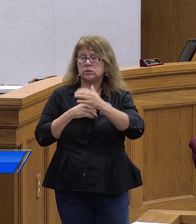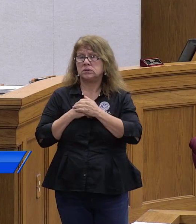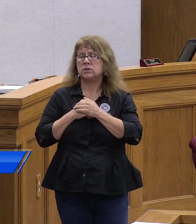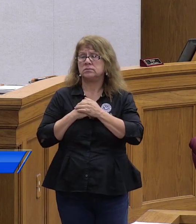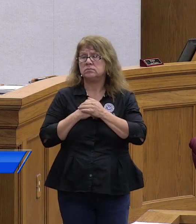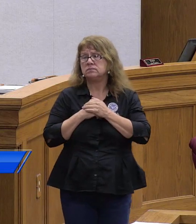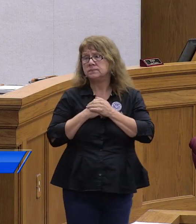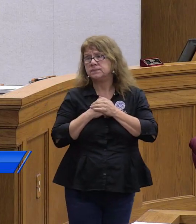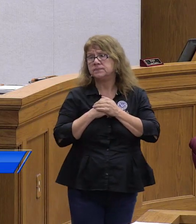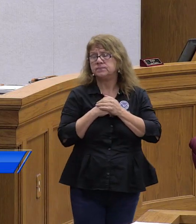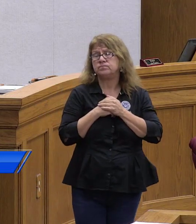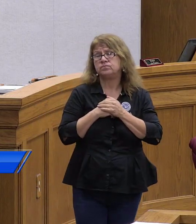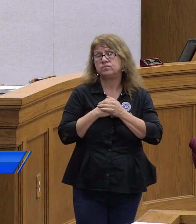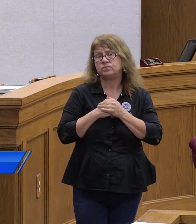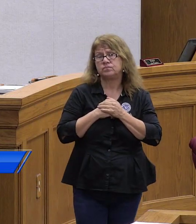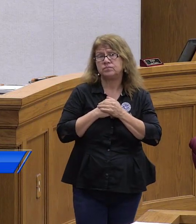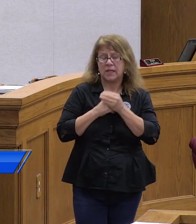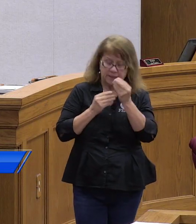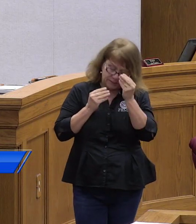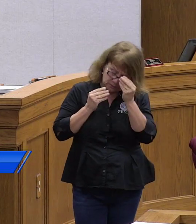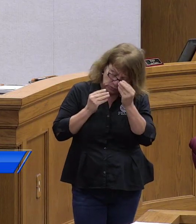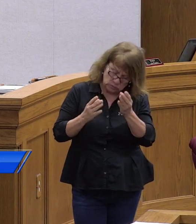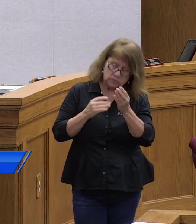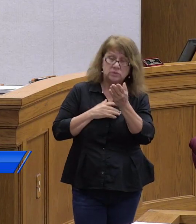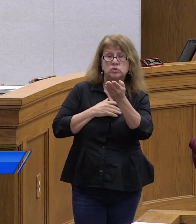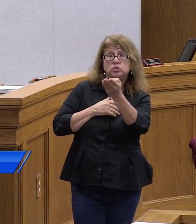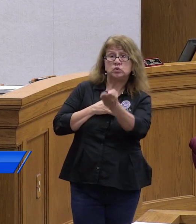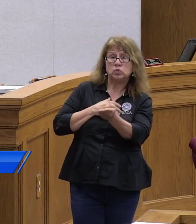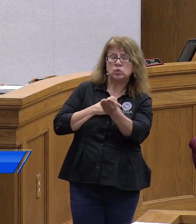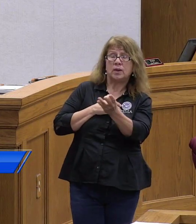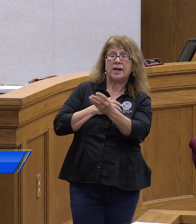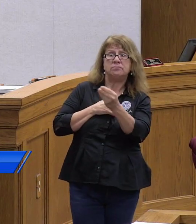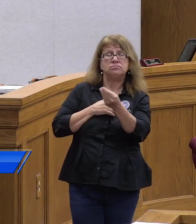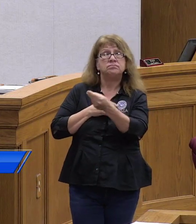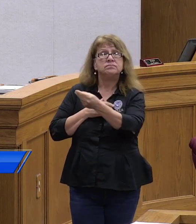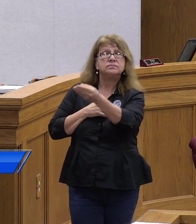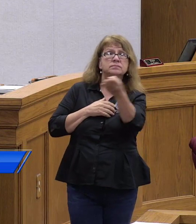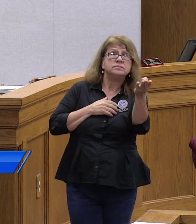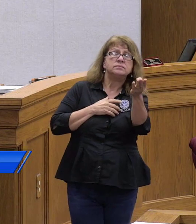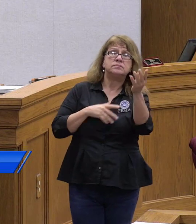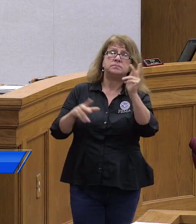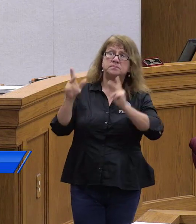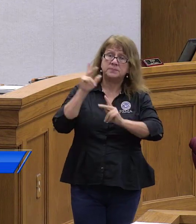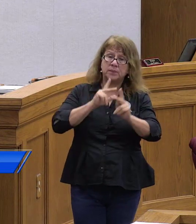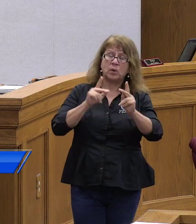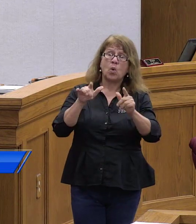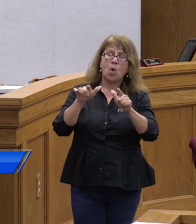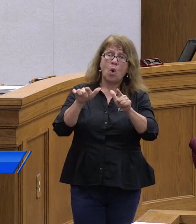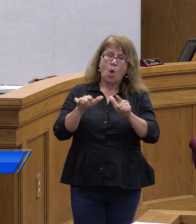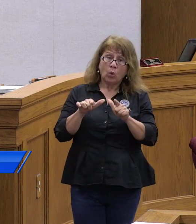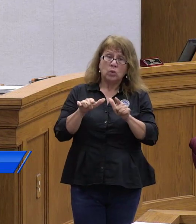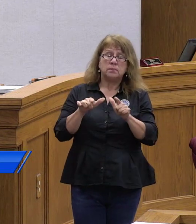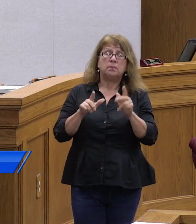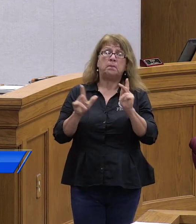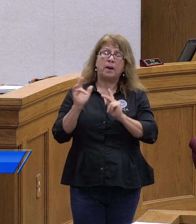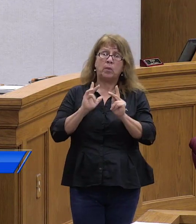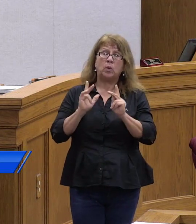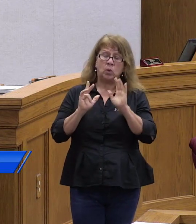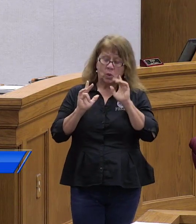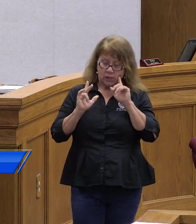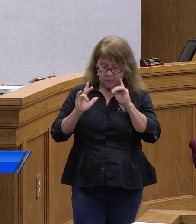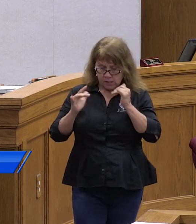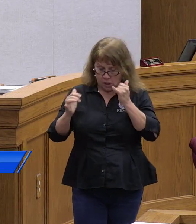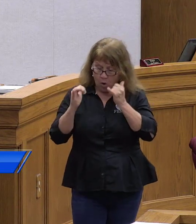I can tell you, and I will tell the public, that locals will leave no stone unturned. We will continue to claw